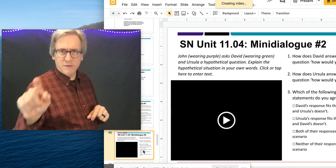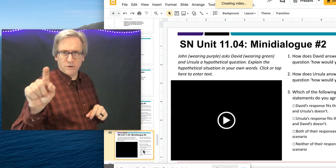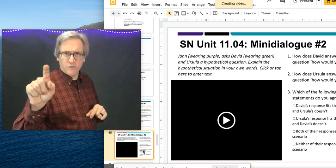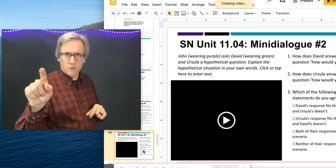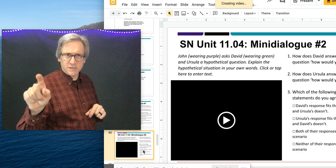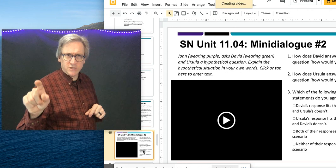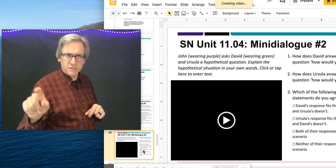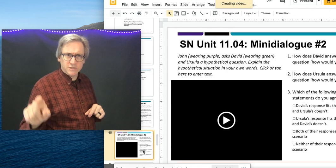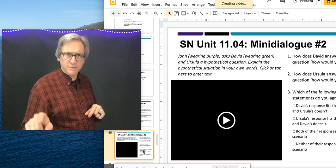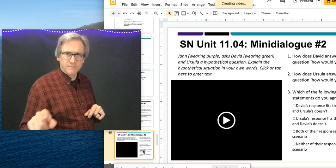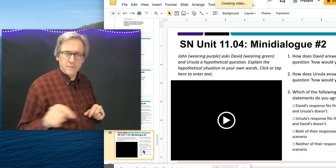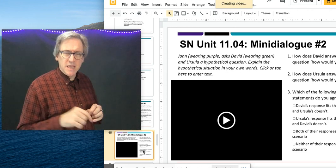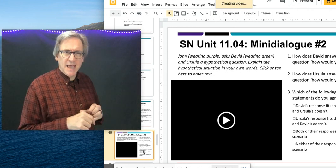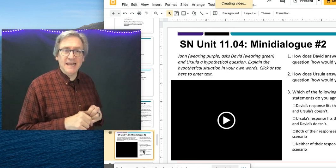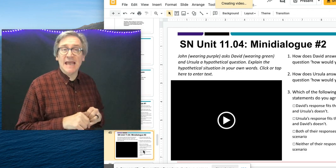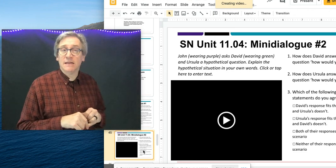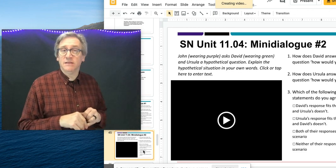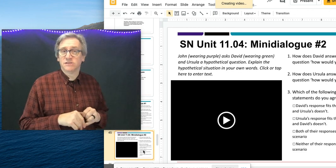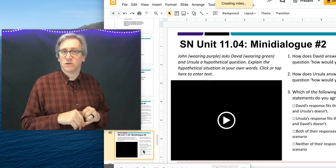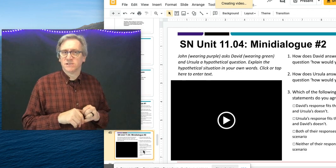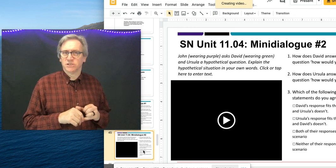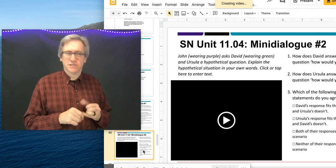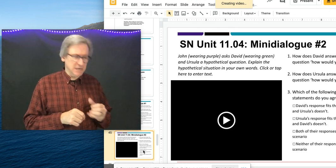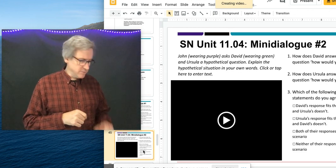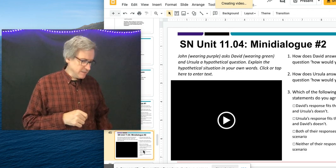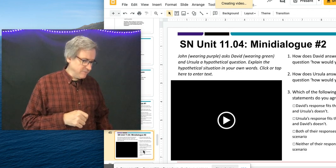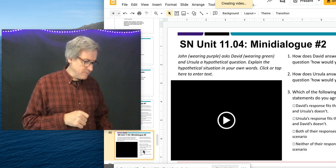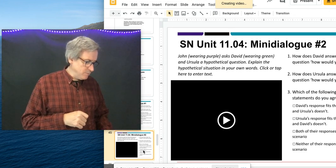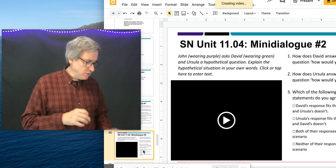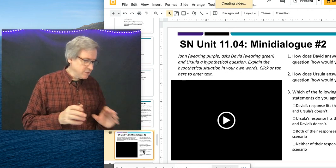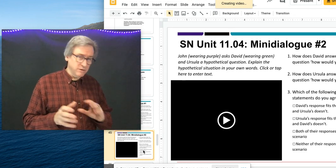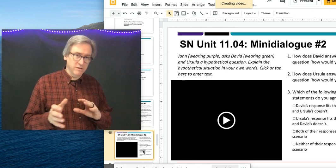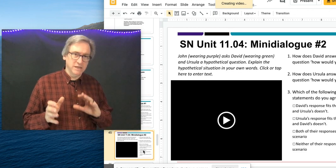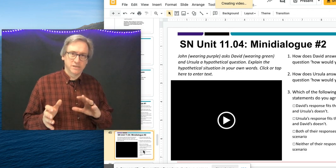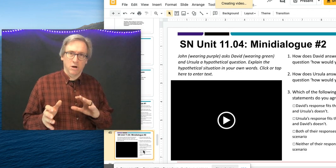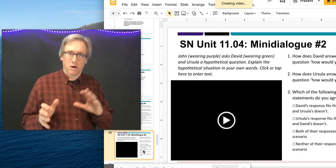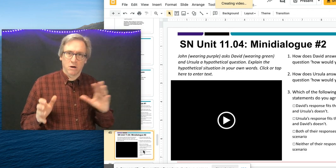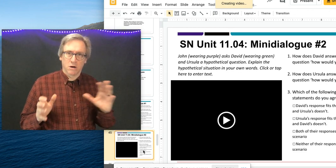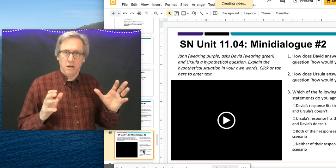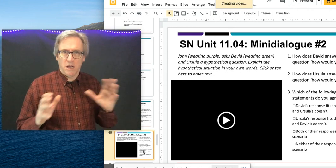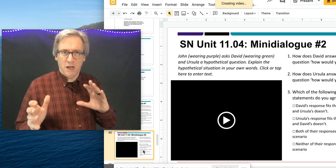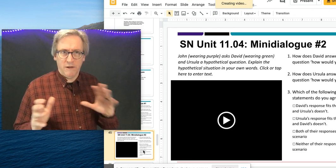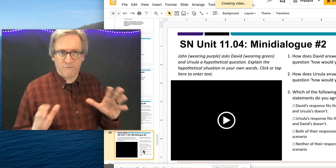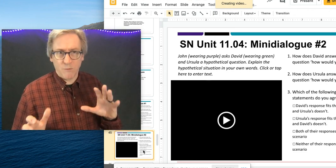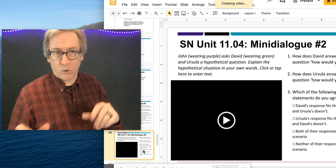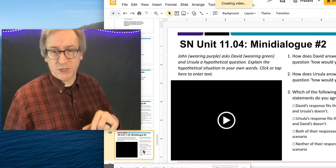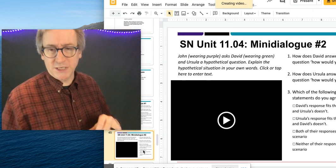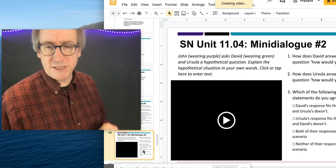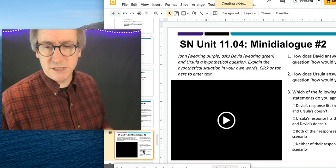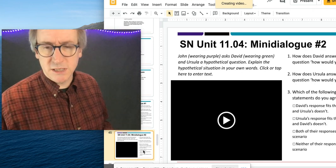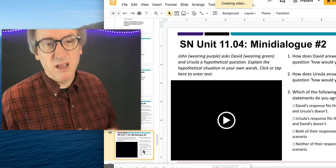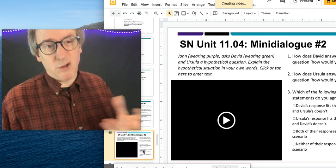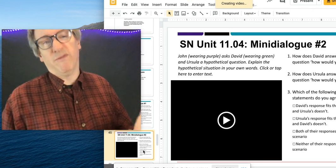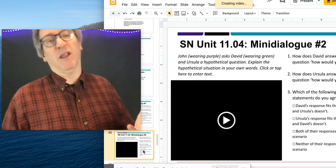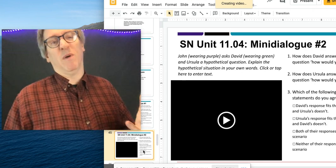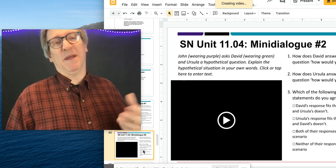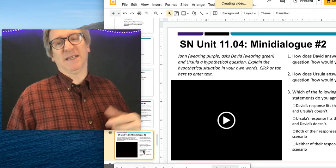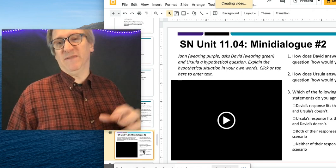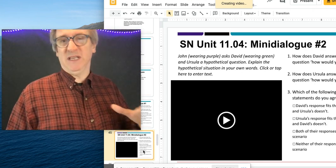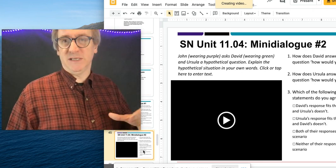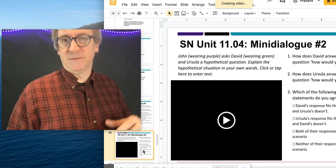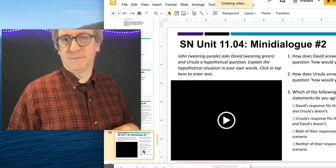But there are the questions. And again, these are questions not directly from the book. These are from the worksheets. They're